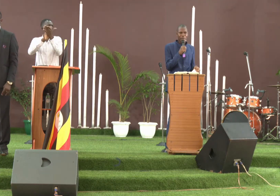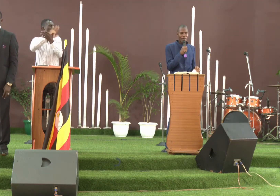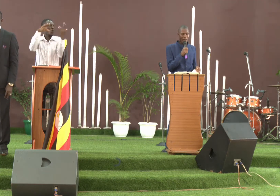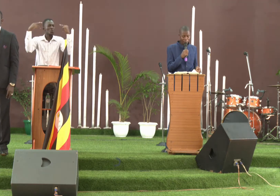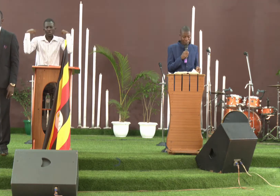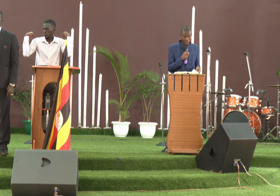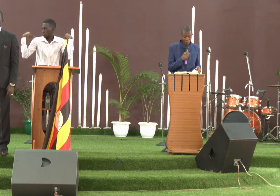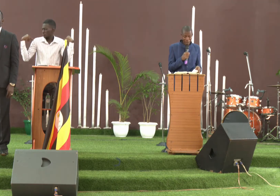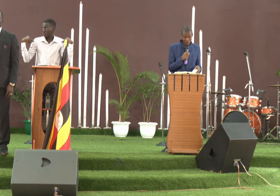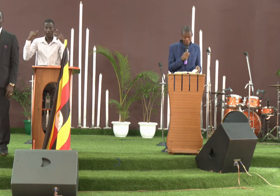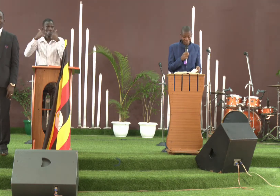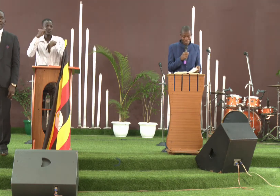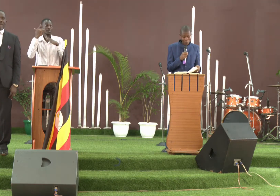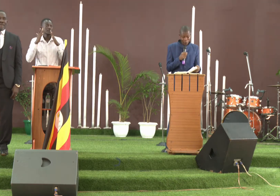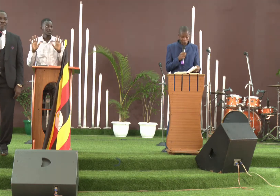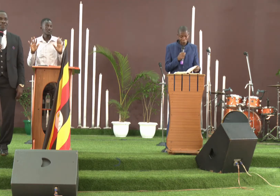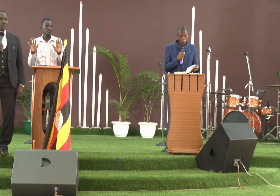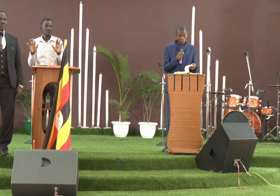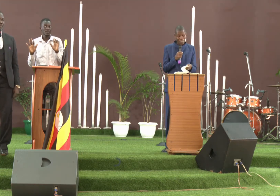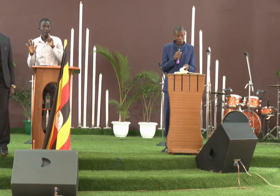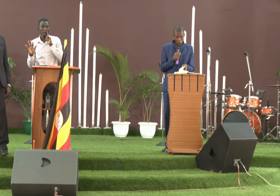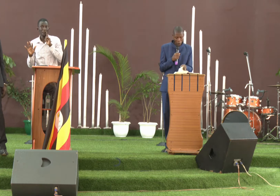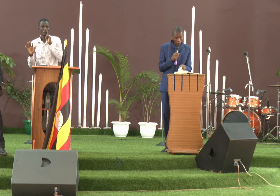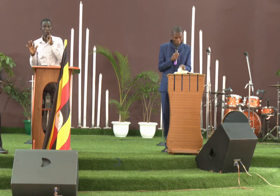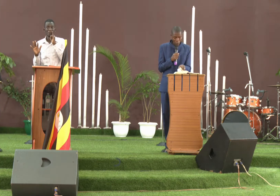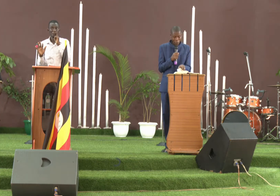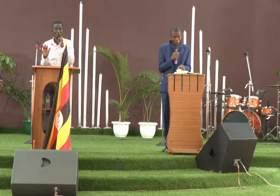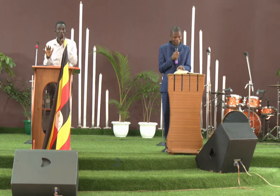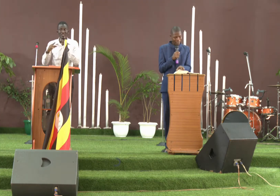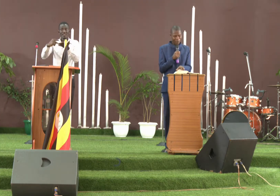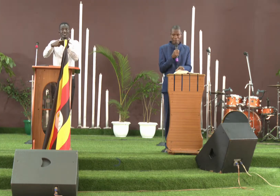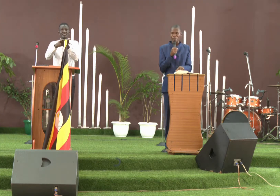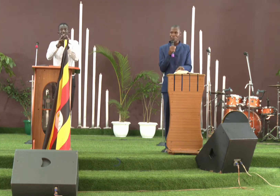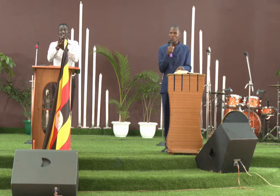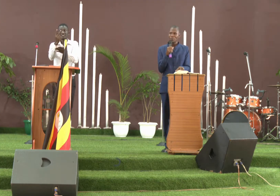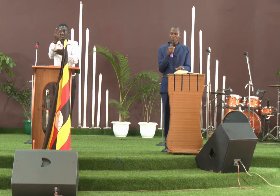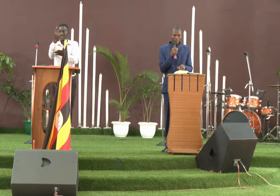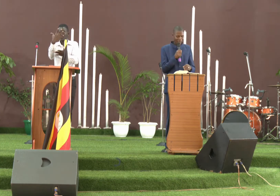tulabye. After Abraham had lived for all that long.